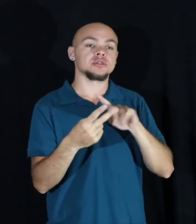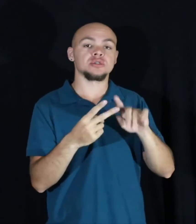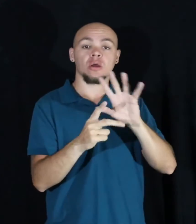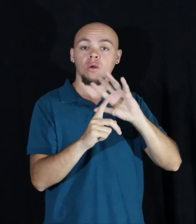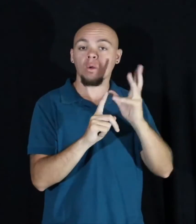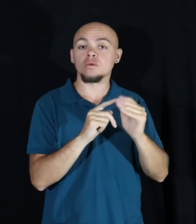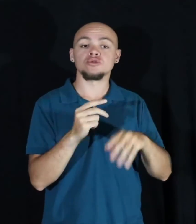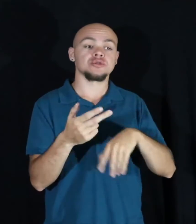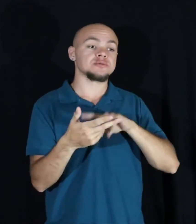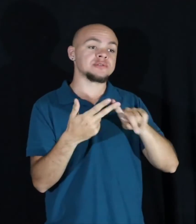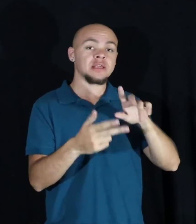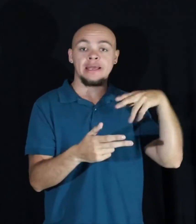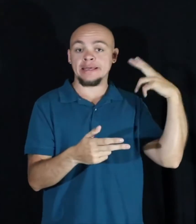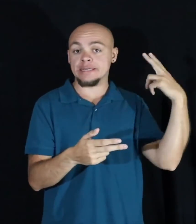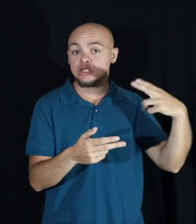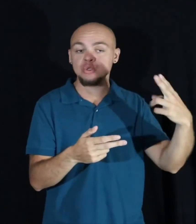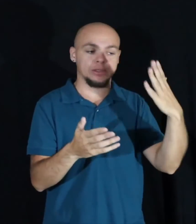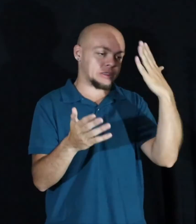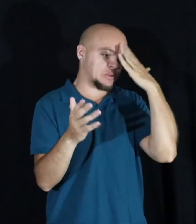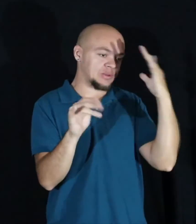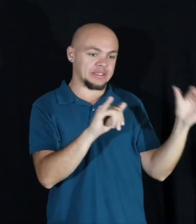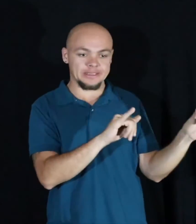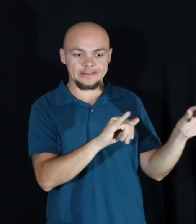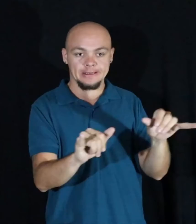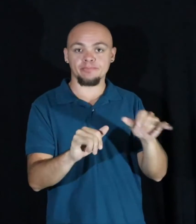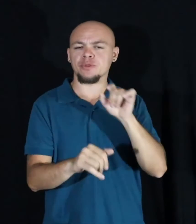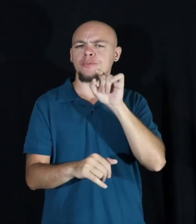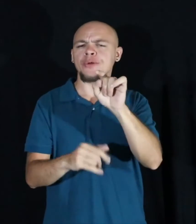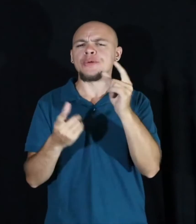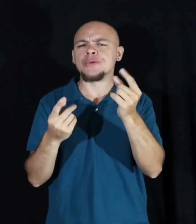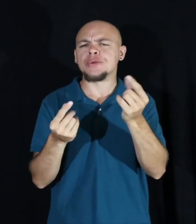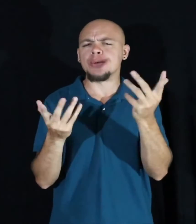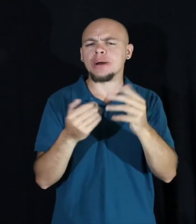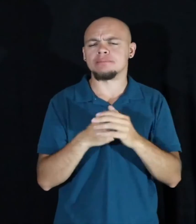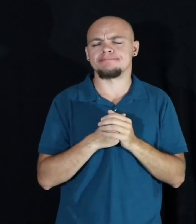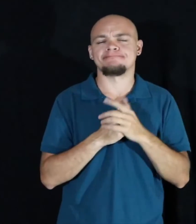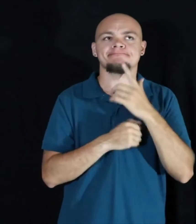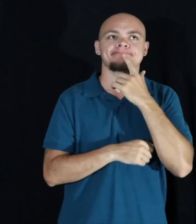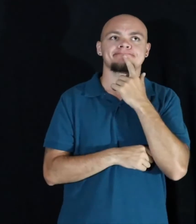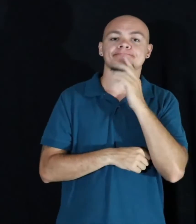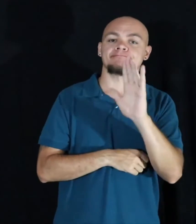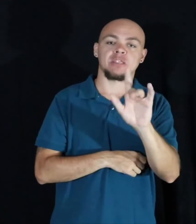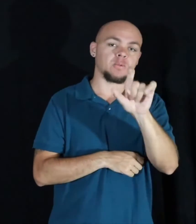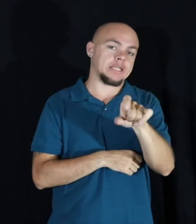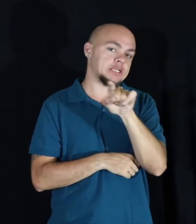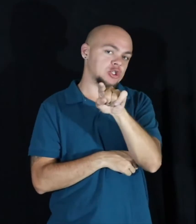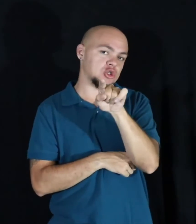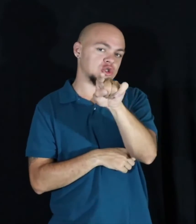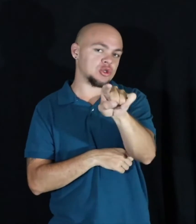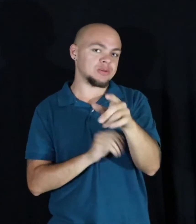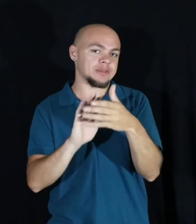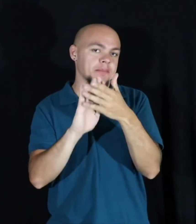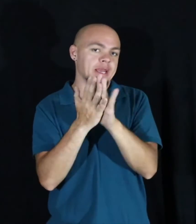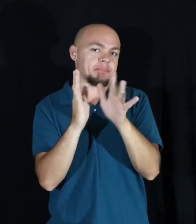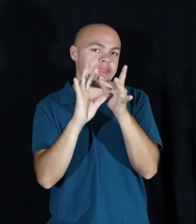history. So what can you do? We need you to be the